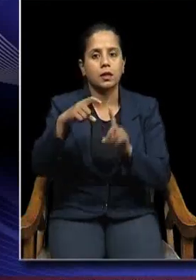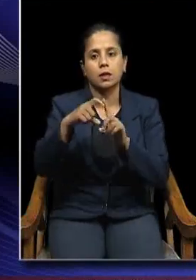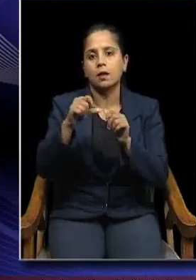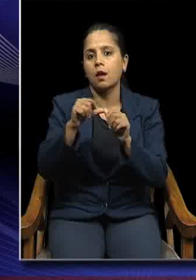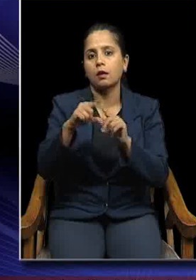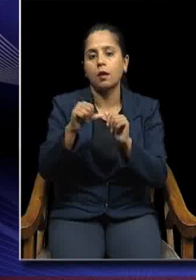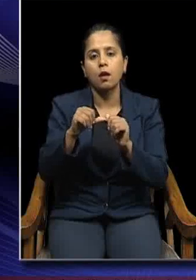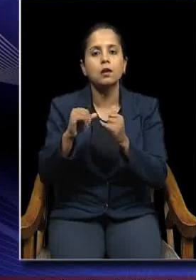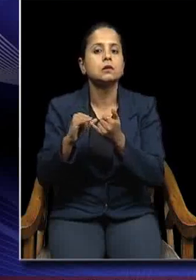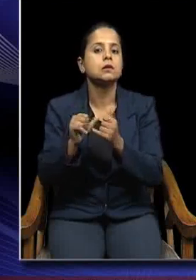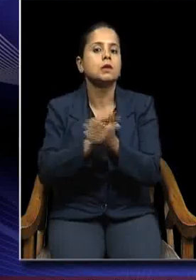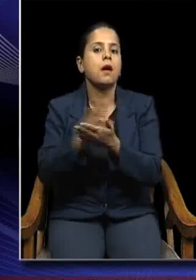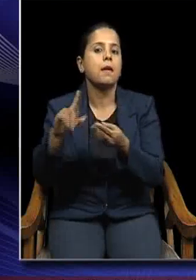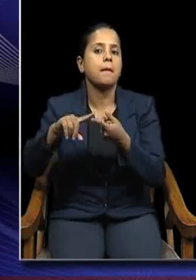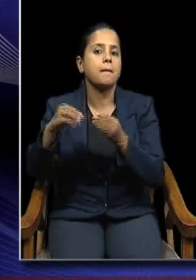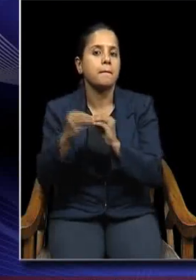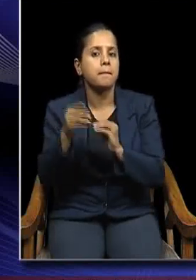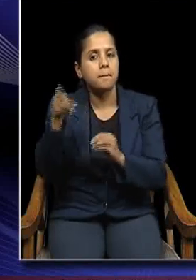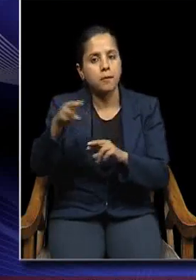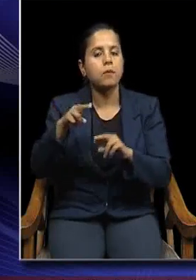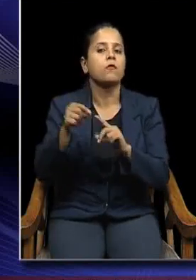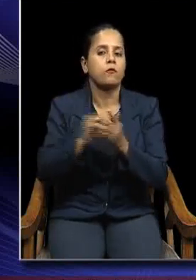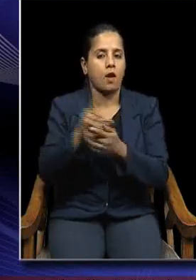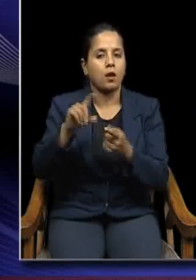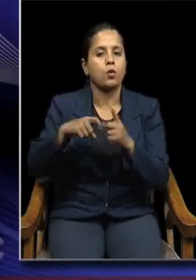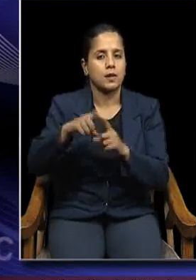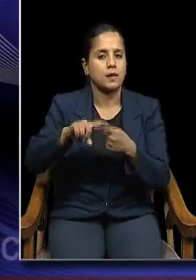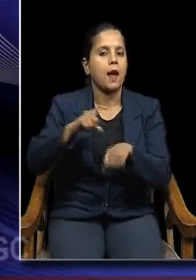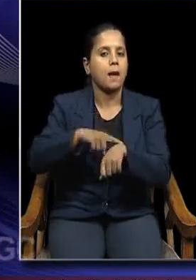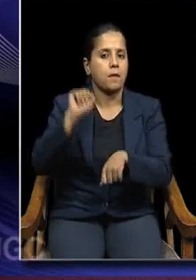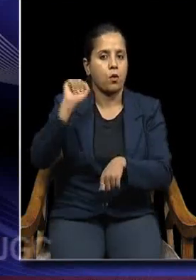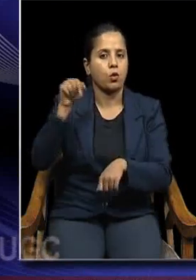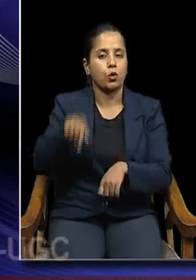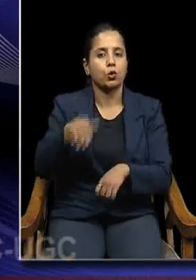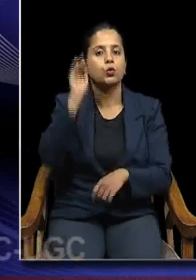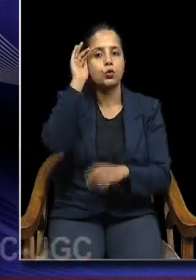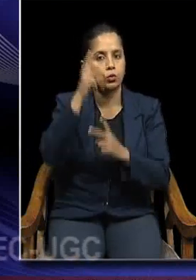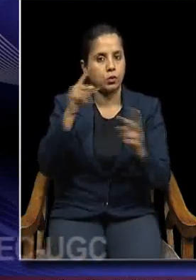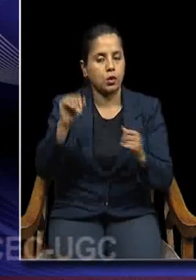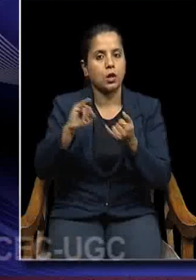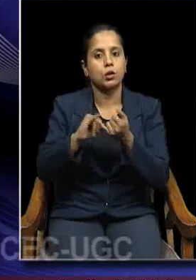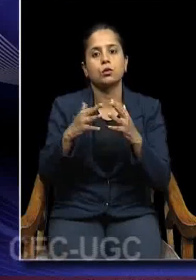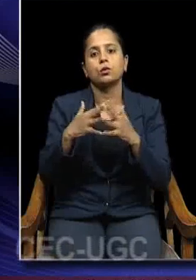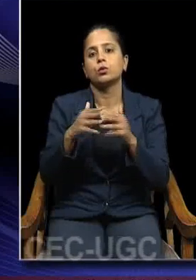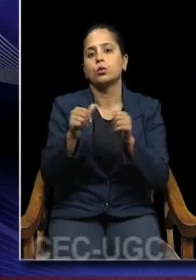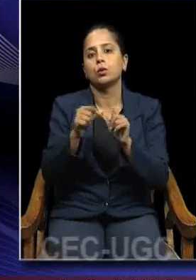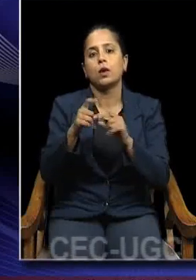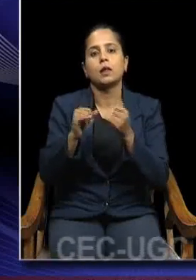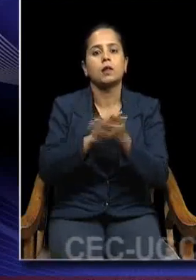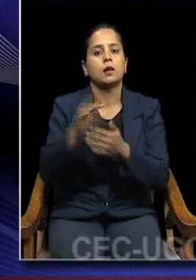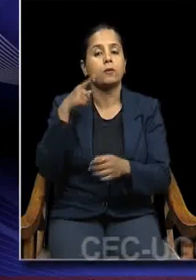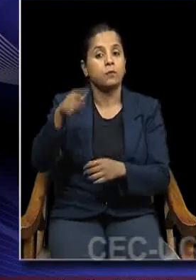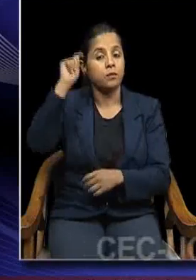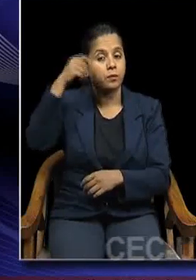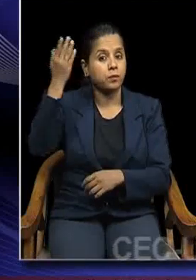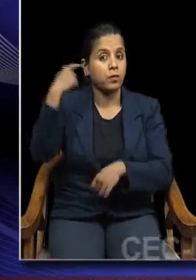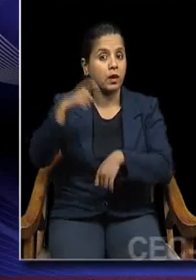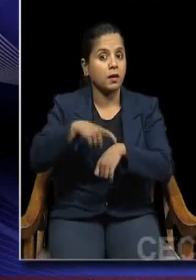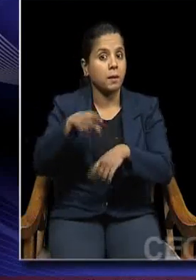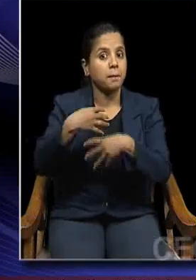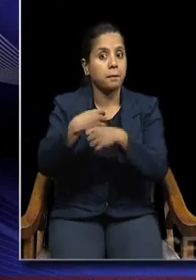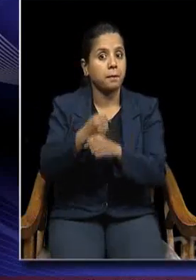Phalke during that time in his newspaper Swadeshi. So the films which were made during that time, which were